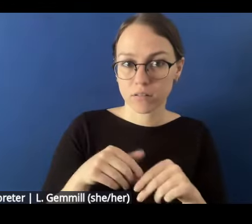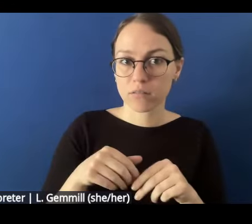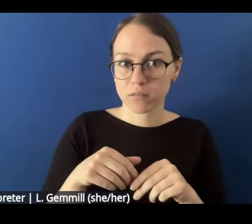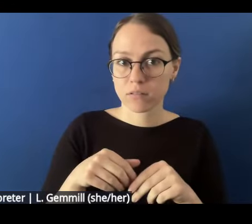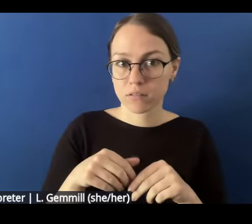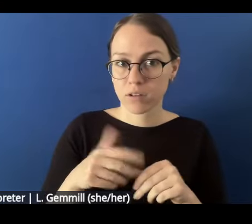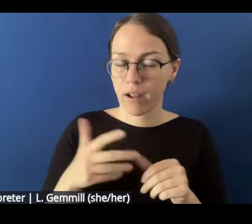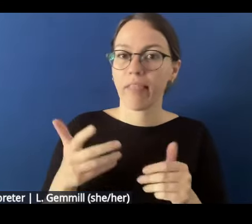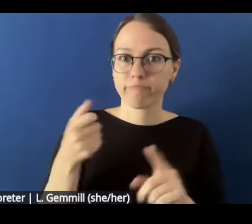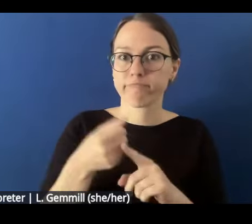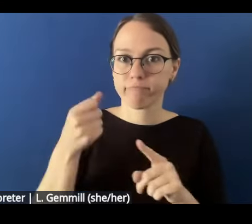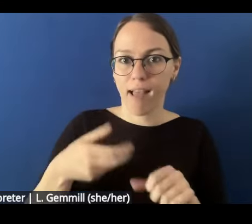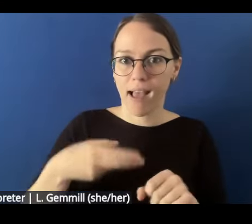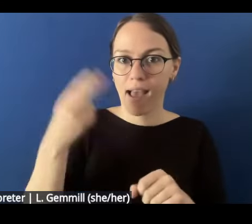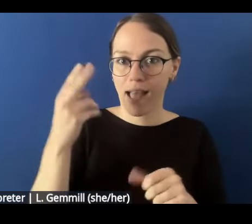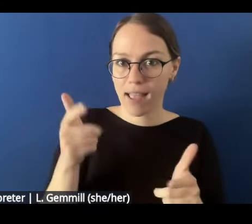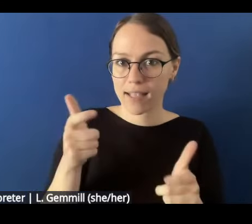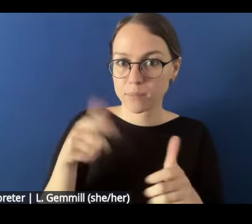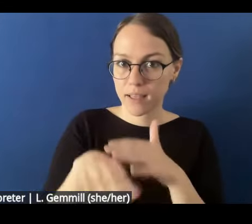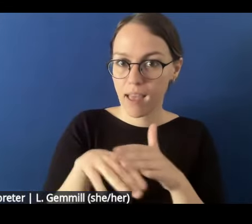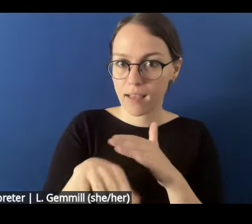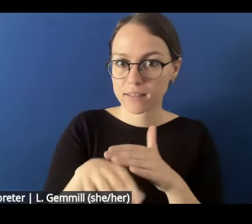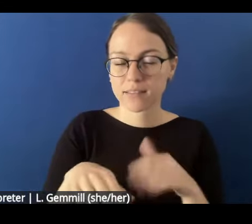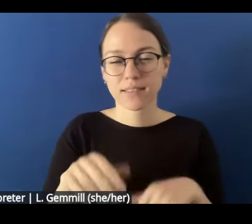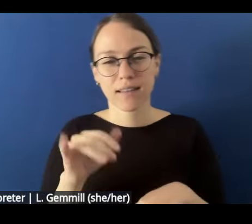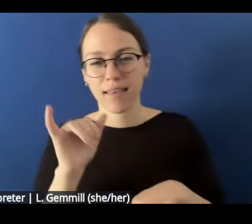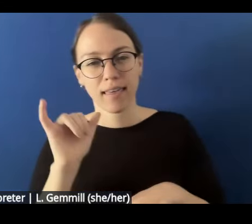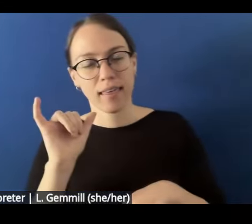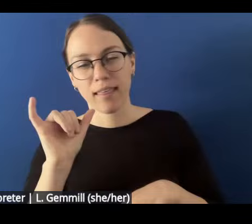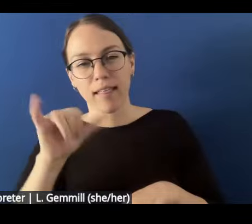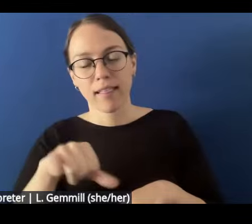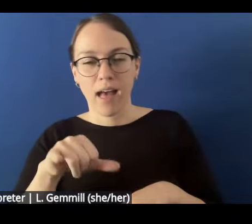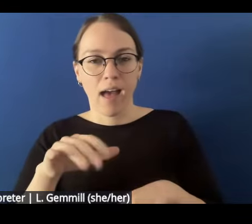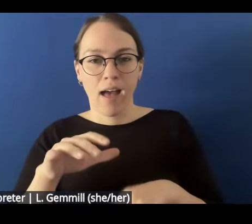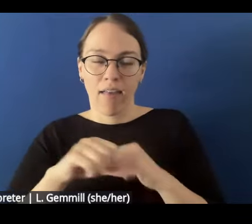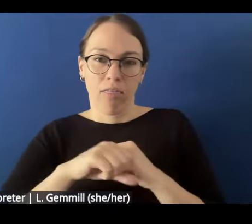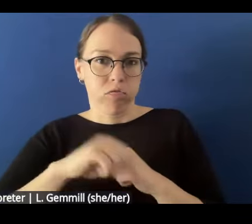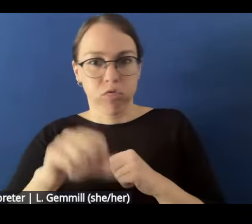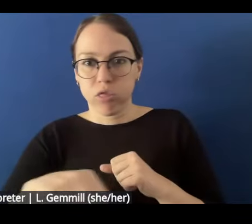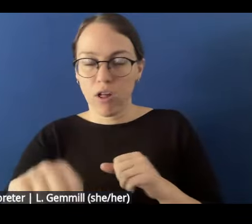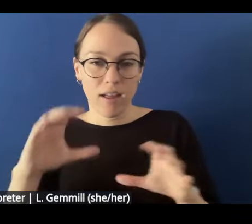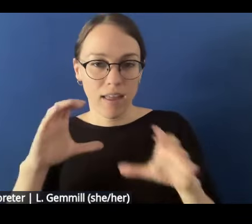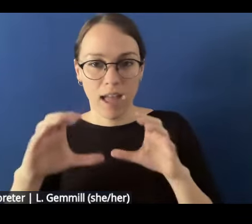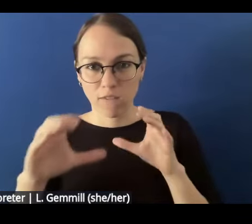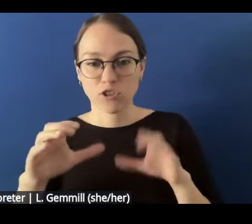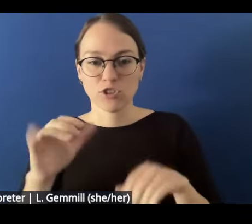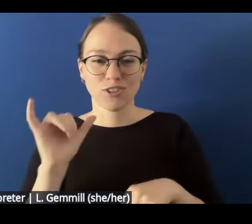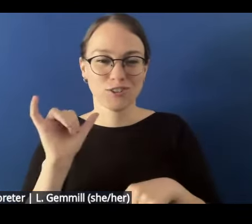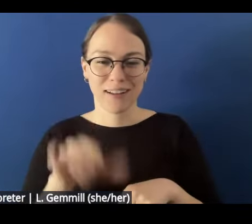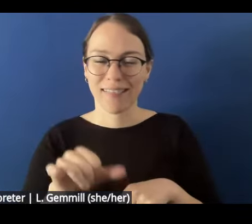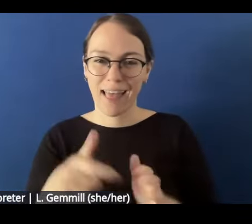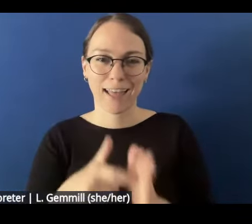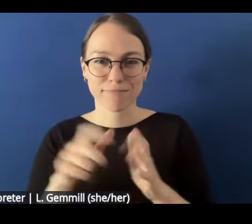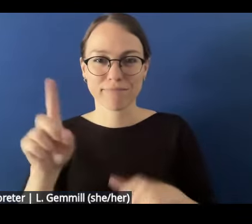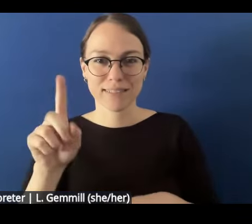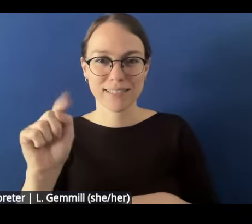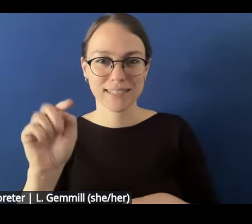high-speed access. Yeah, I think it's definitely a long-term conversation that involves like the full DTMB procurement process. So, yeah.